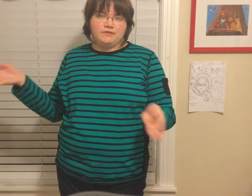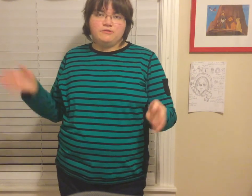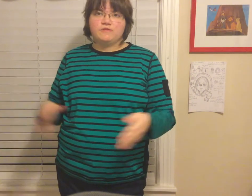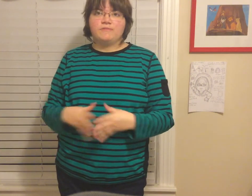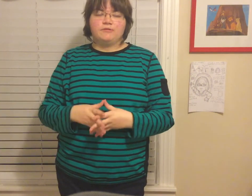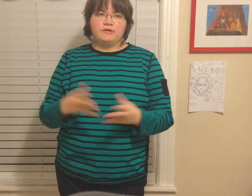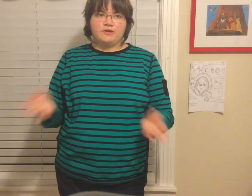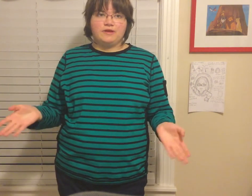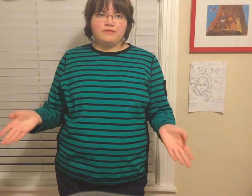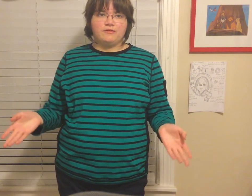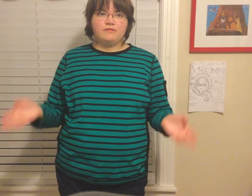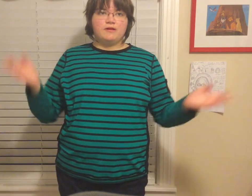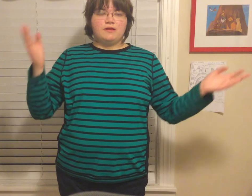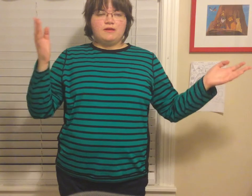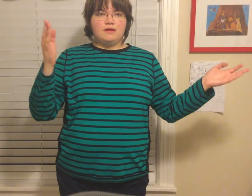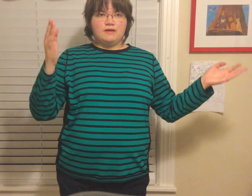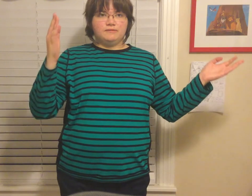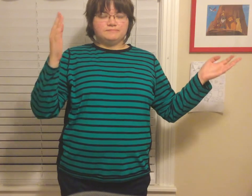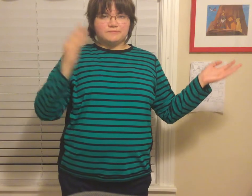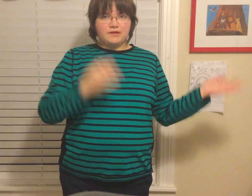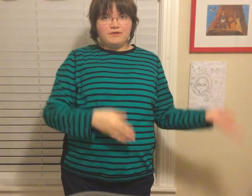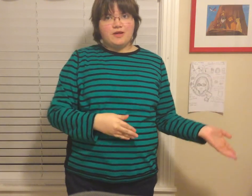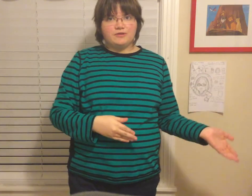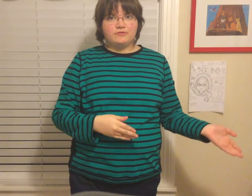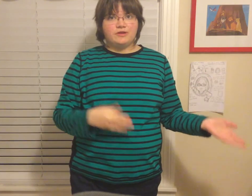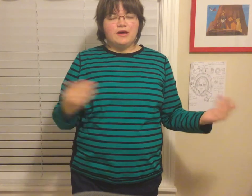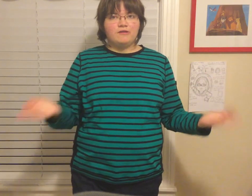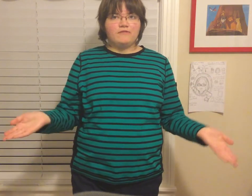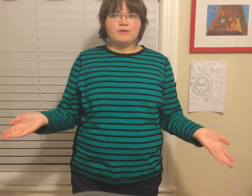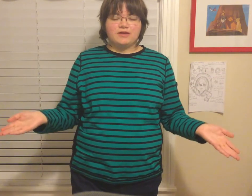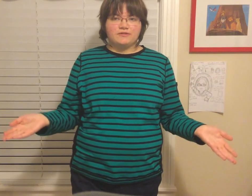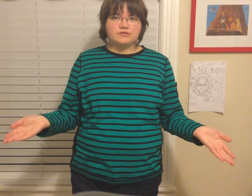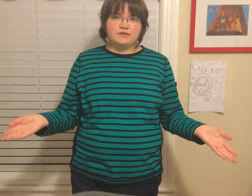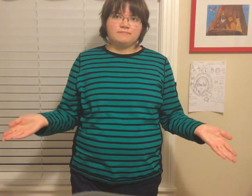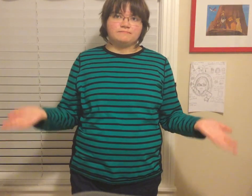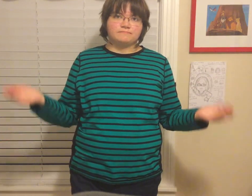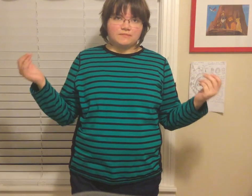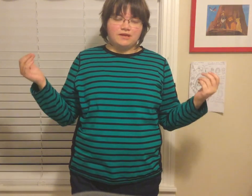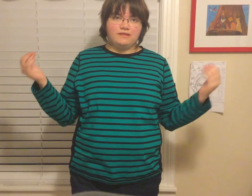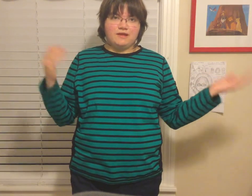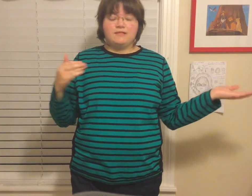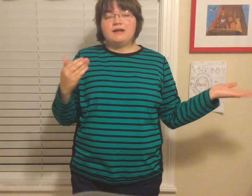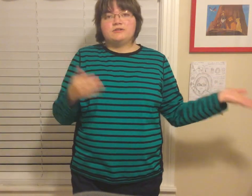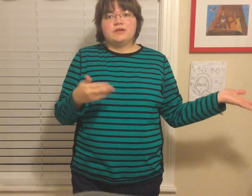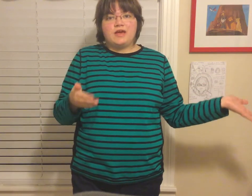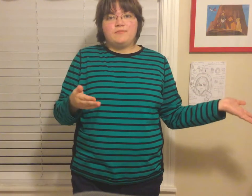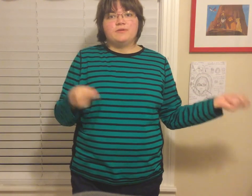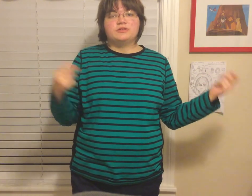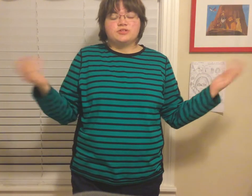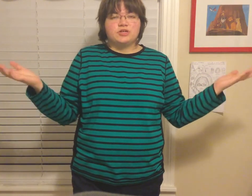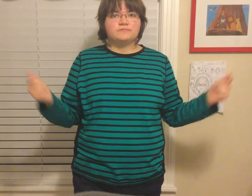basically two different minorities come together in a video game industry, how do I feel about diversity? And not just in gaming, but just in general.